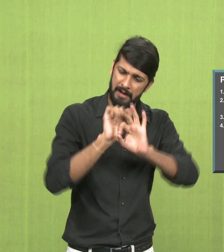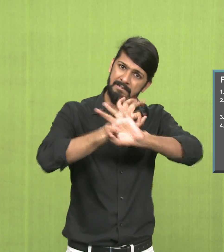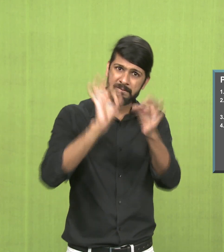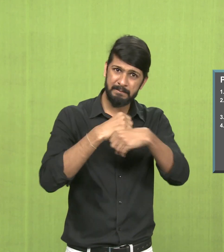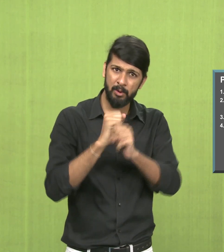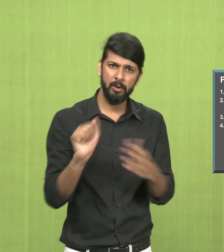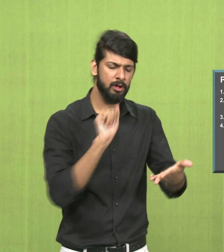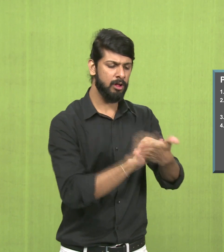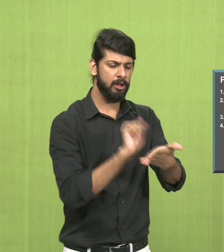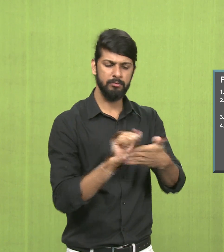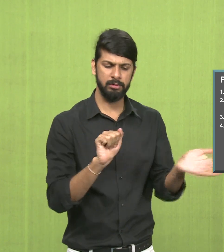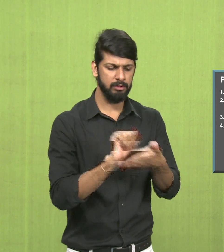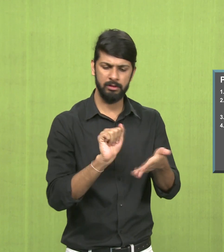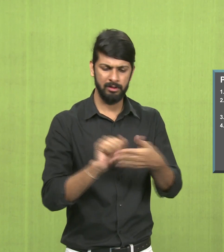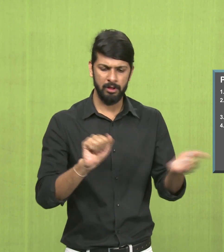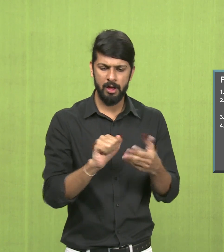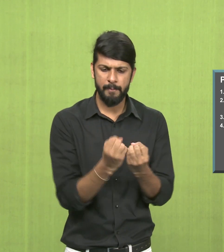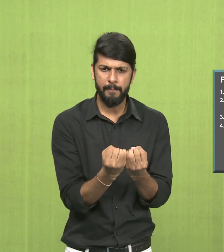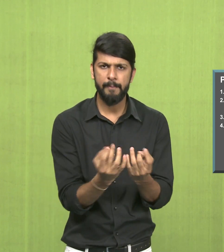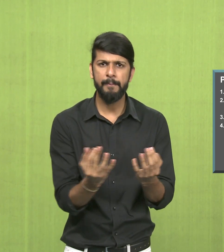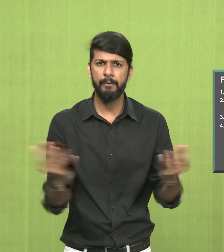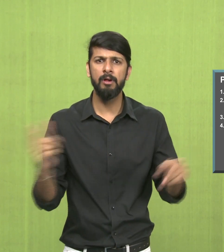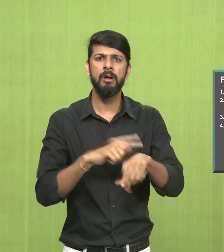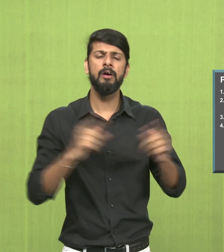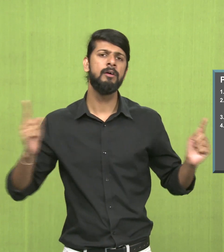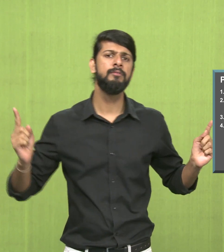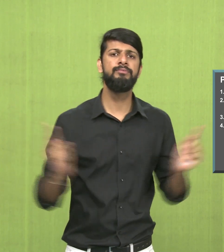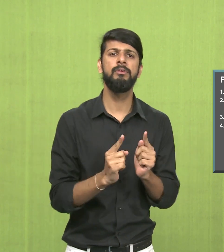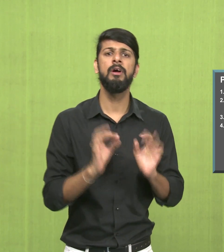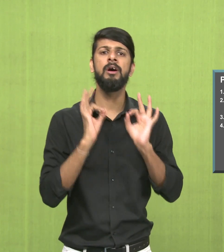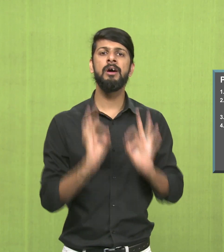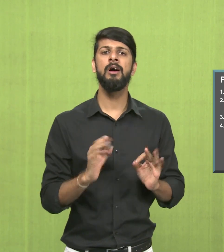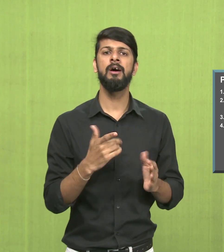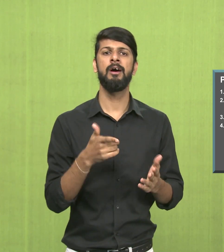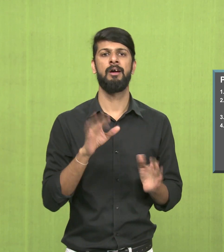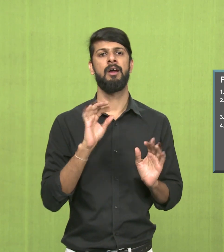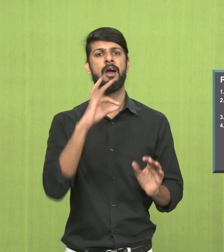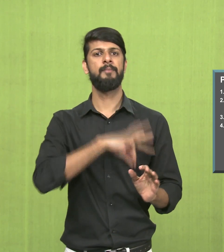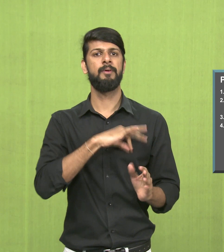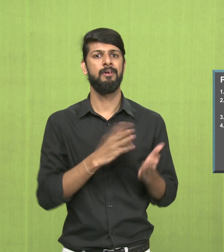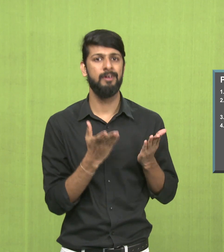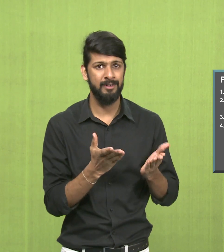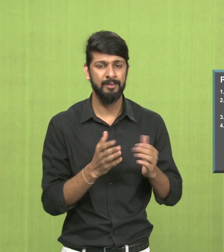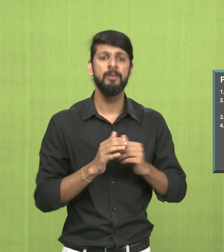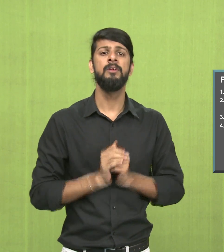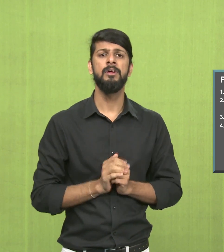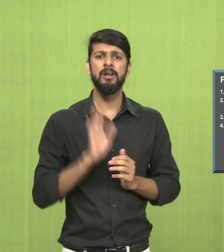would just need to dip it in ink and keep on making the impressions. That is an advantage. And C,